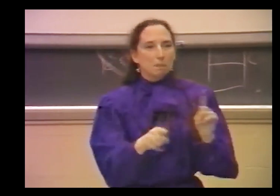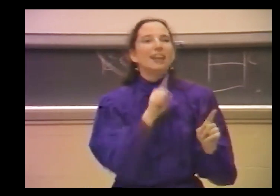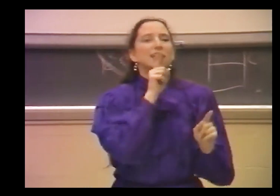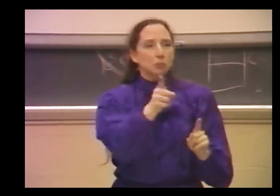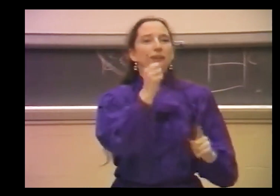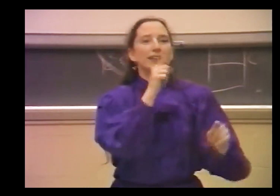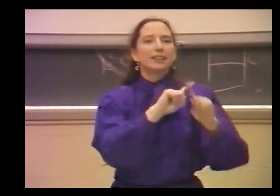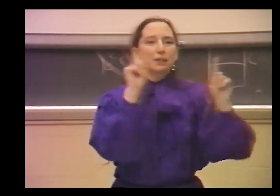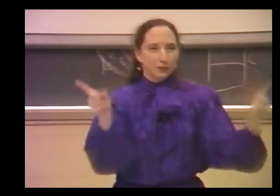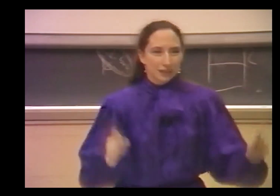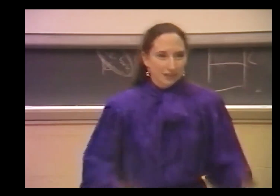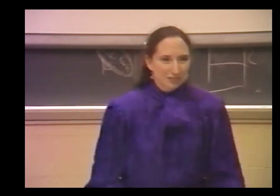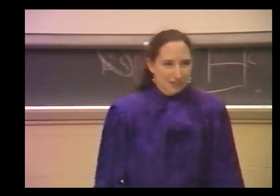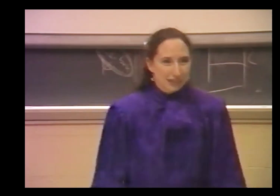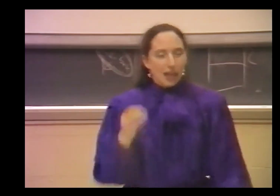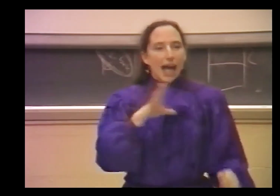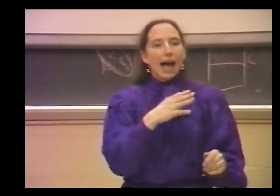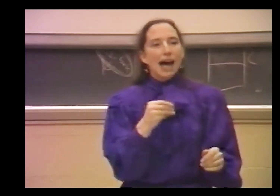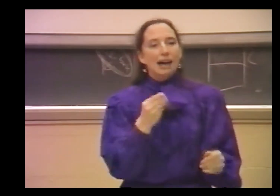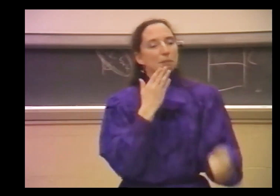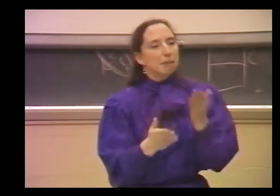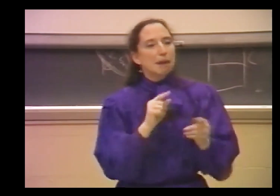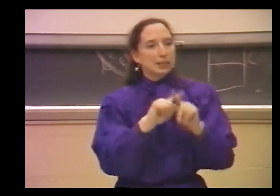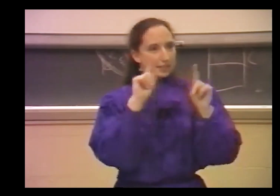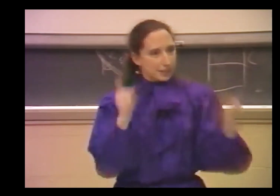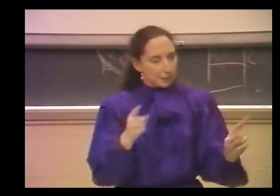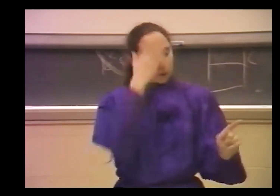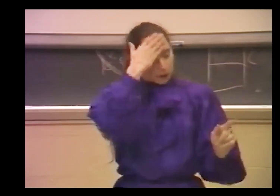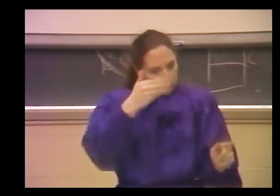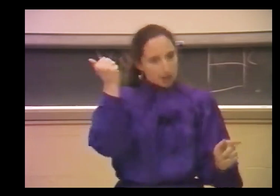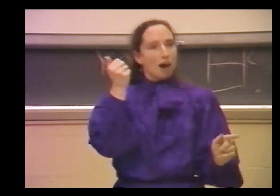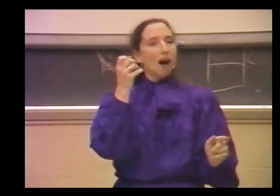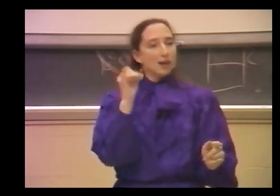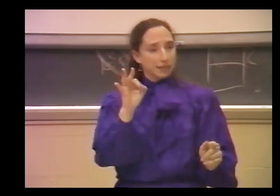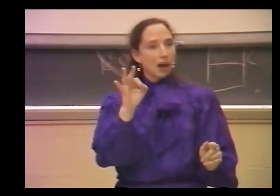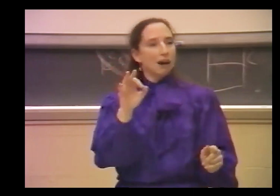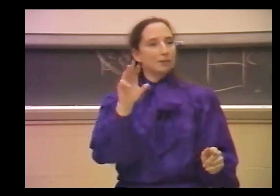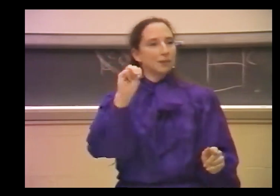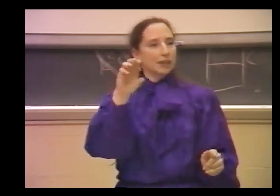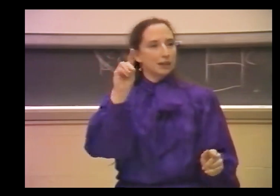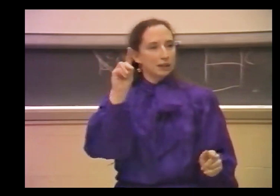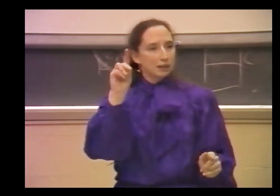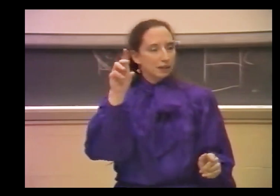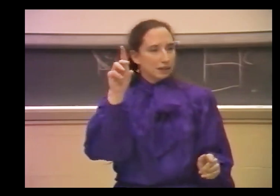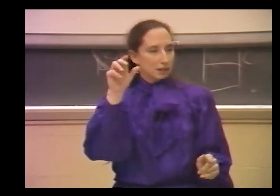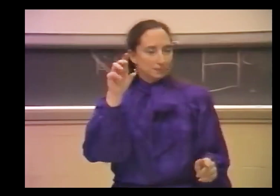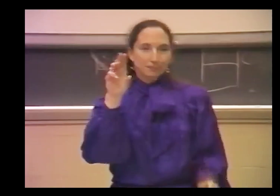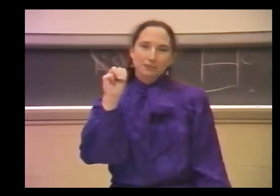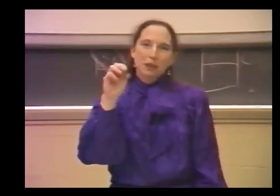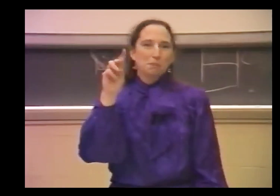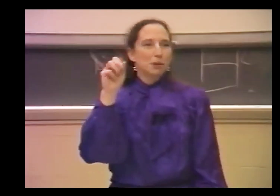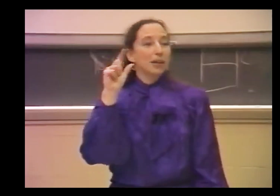but it's really different. And maybe it's different because of the